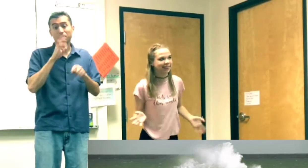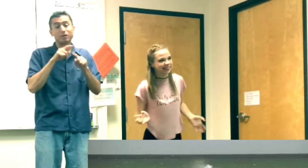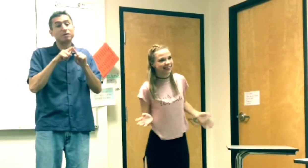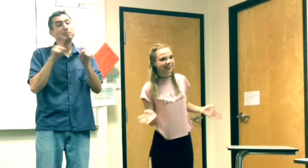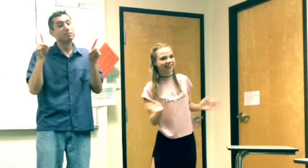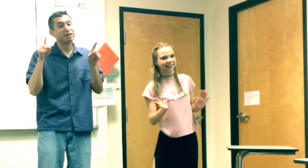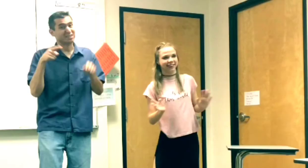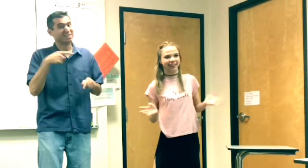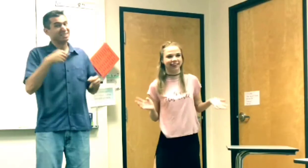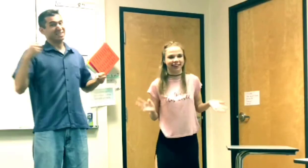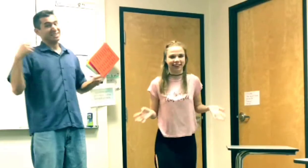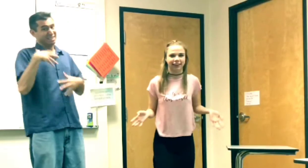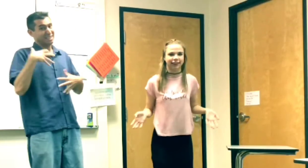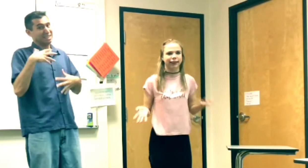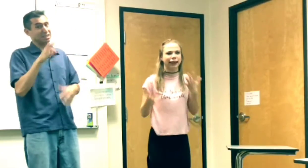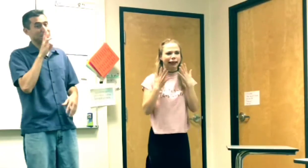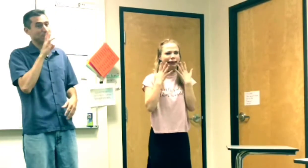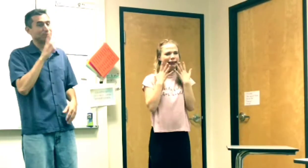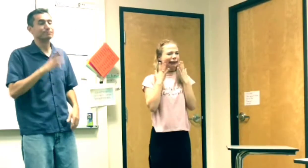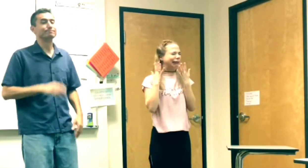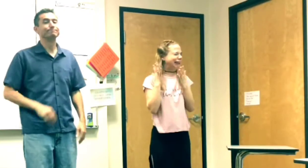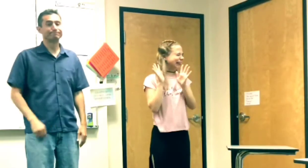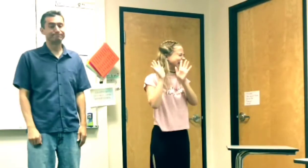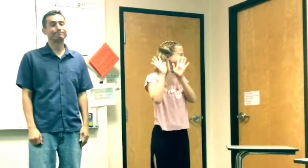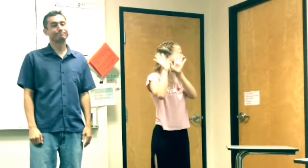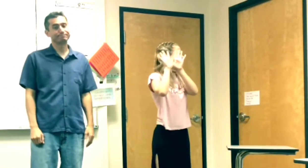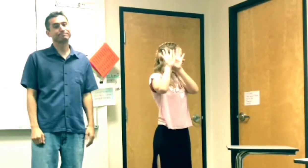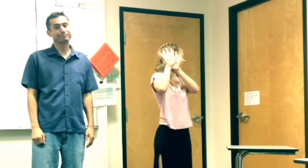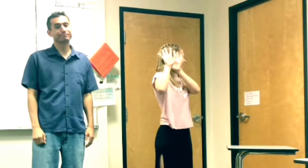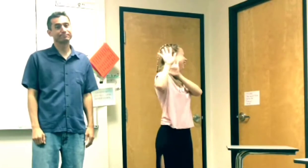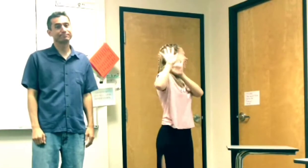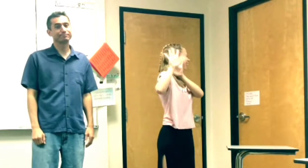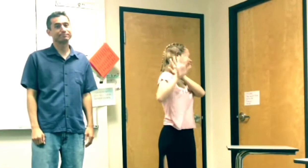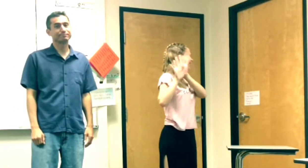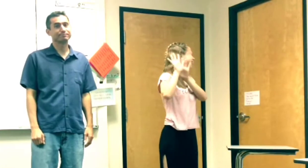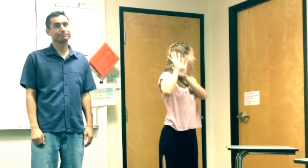However, she's afraid of the water. Please, no! Help!